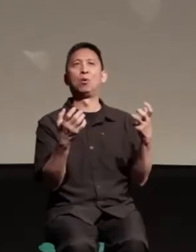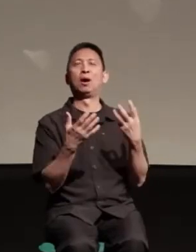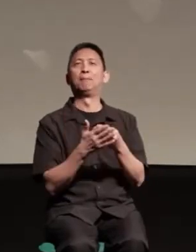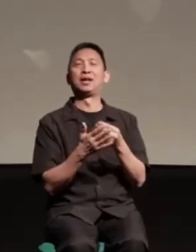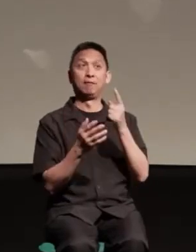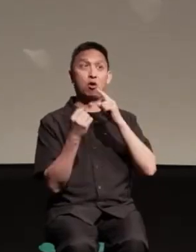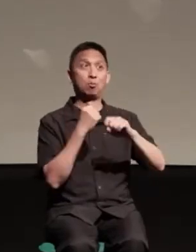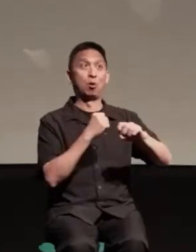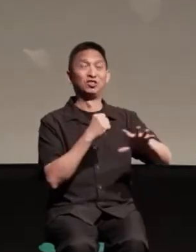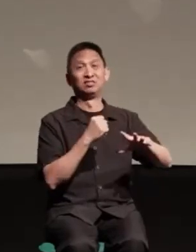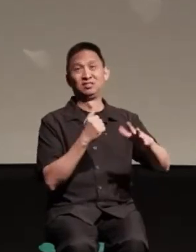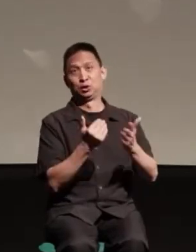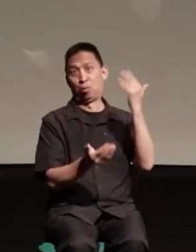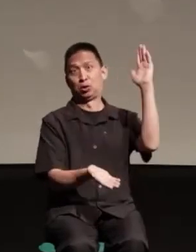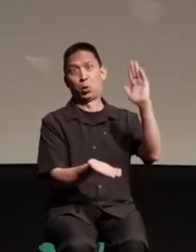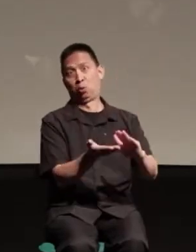almost disappeared.